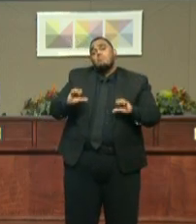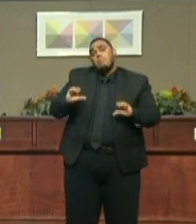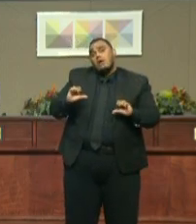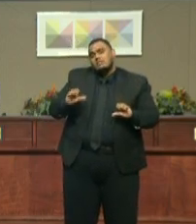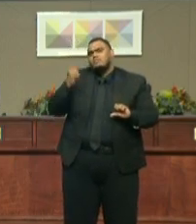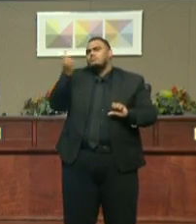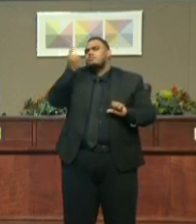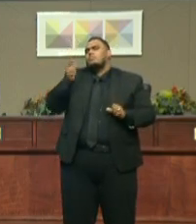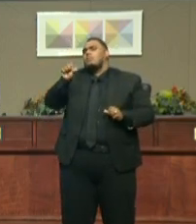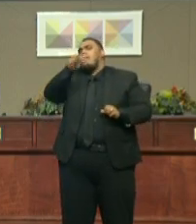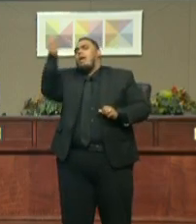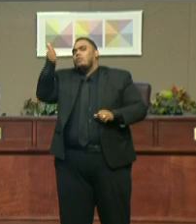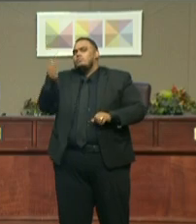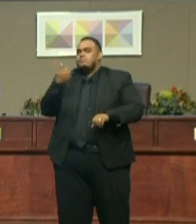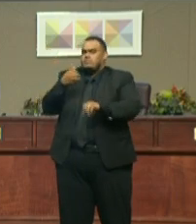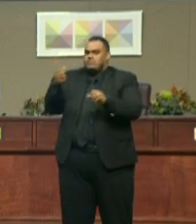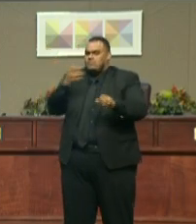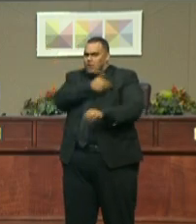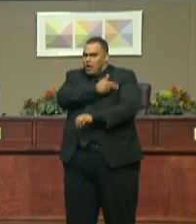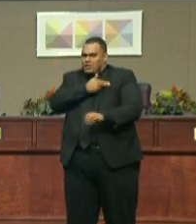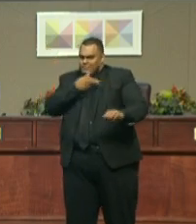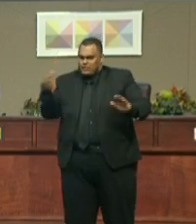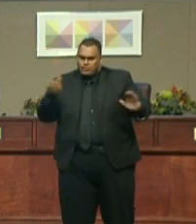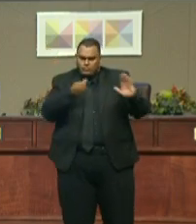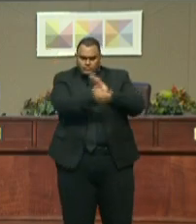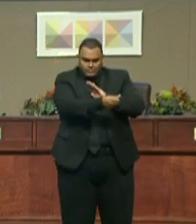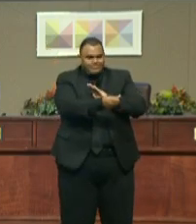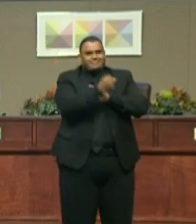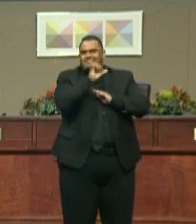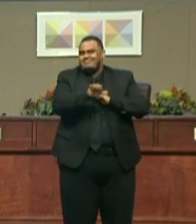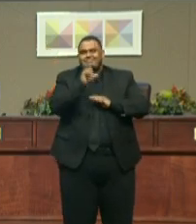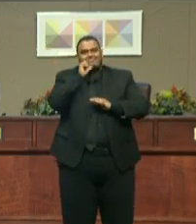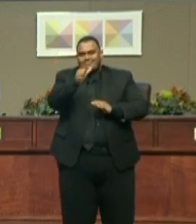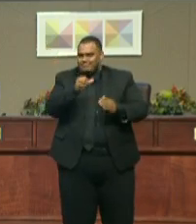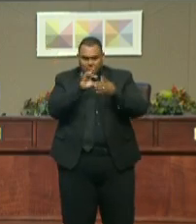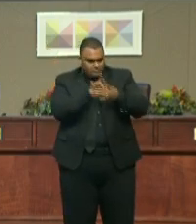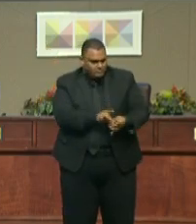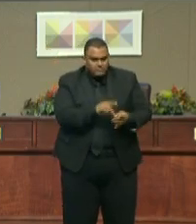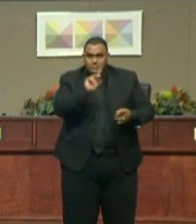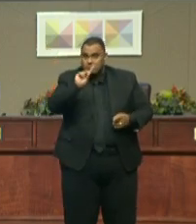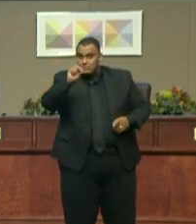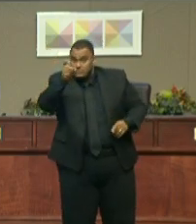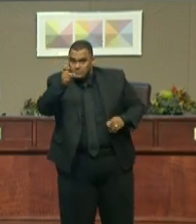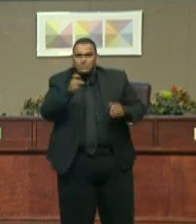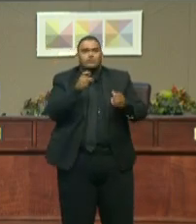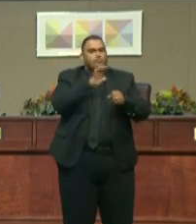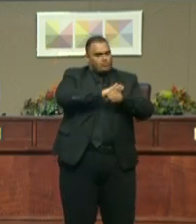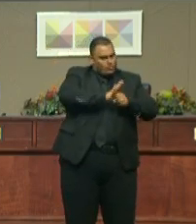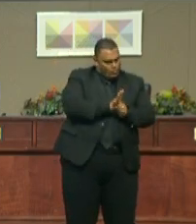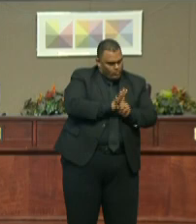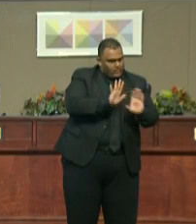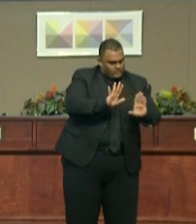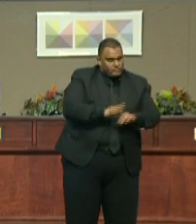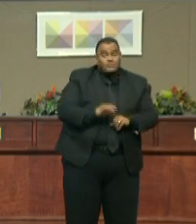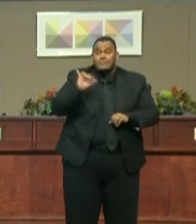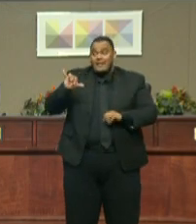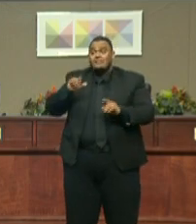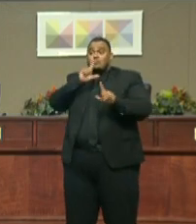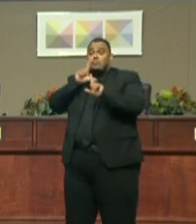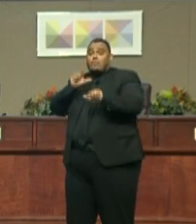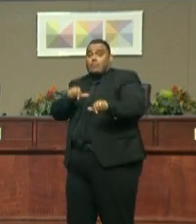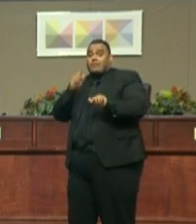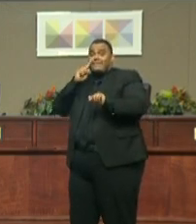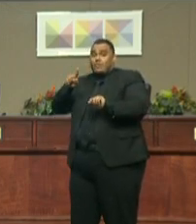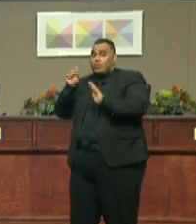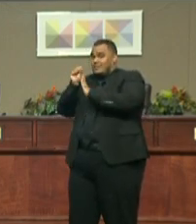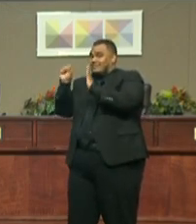as a diagnosis. So this is reported by the hospital daily to the state. And then in blue, you have